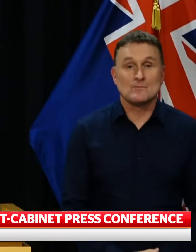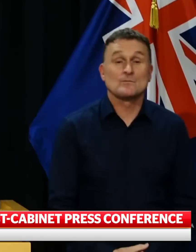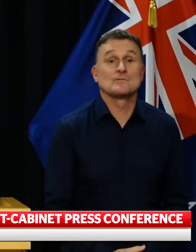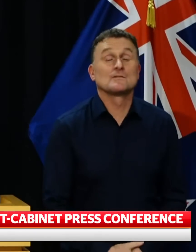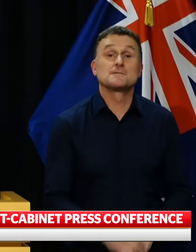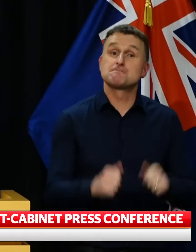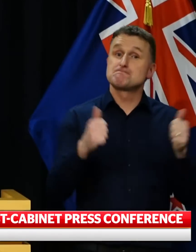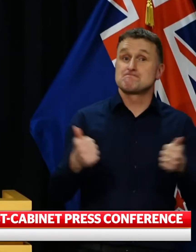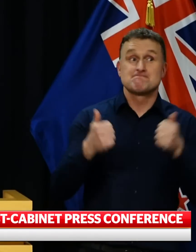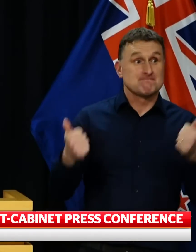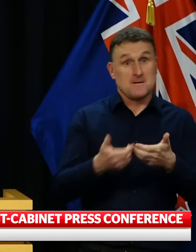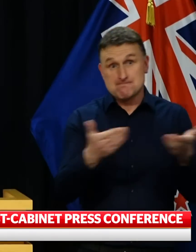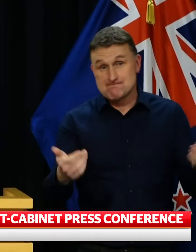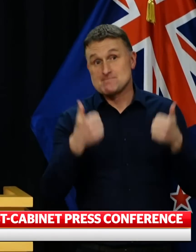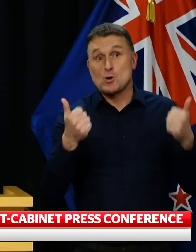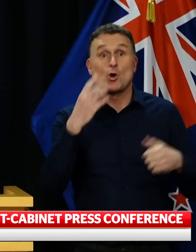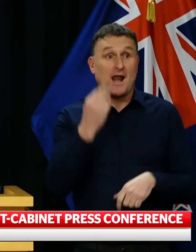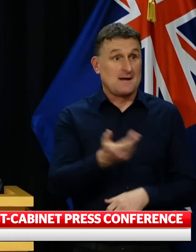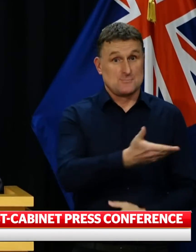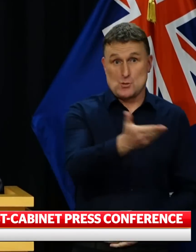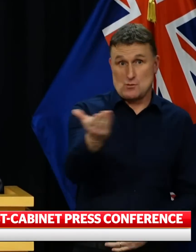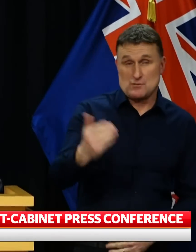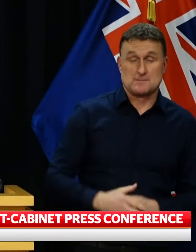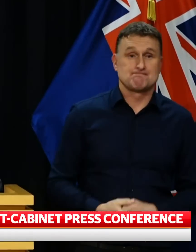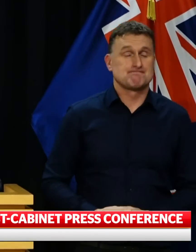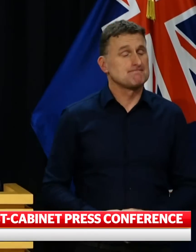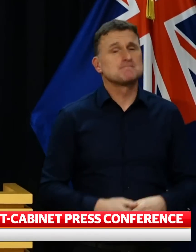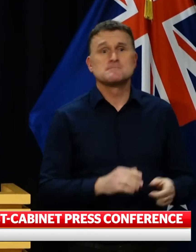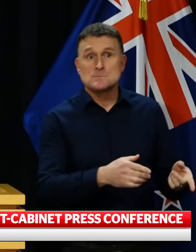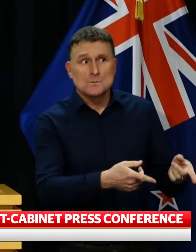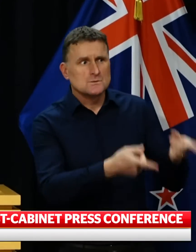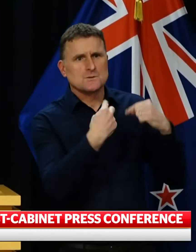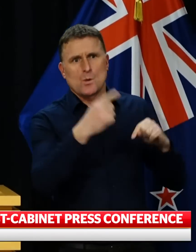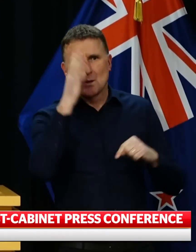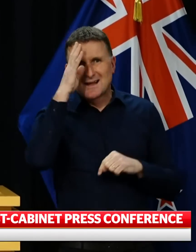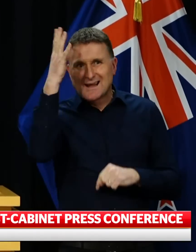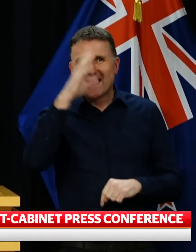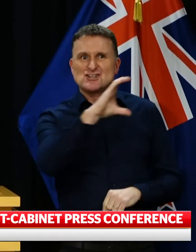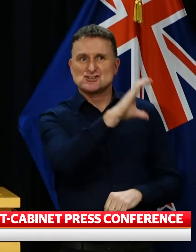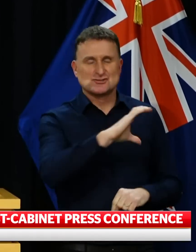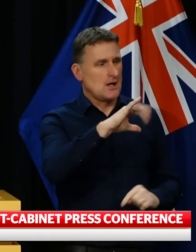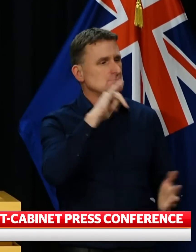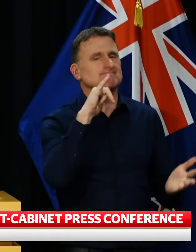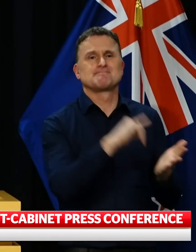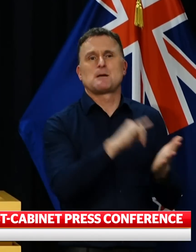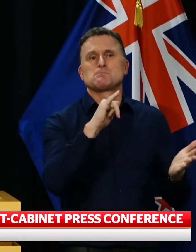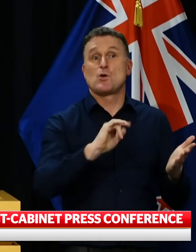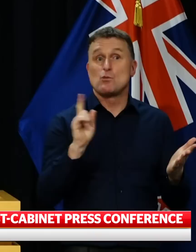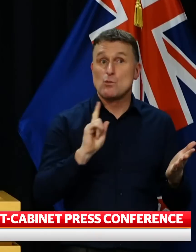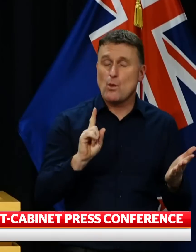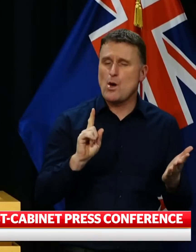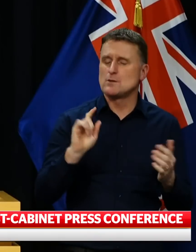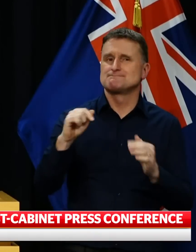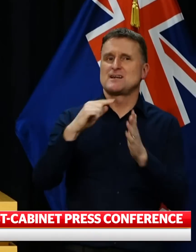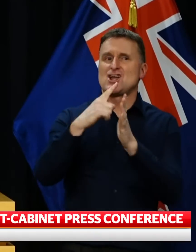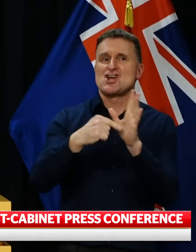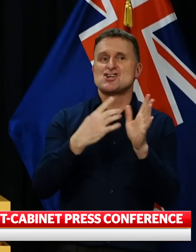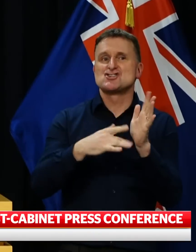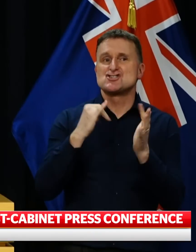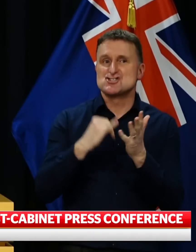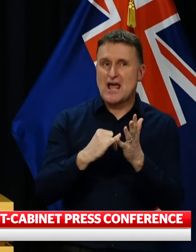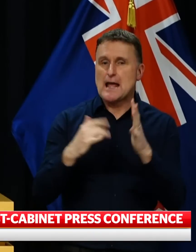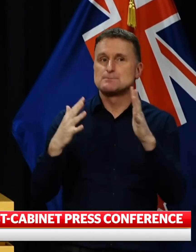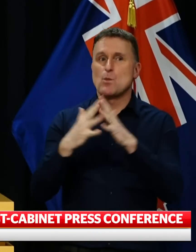Alrighty, go. Good afternoon, everybody. I've had formal notification from King Charles that he has approved the cancellation of James